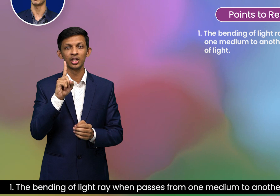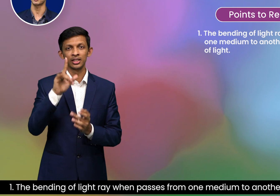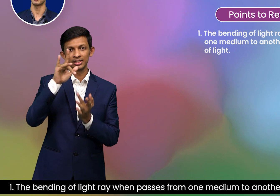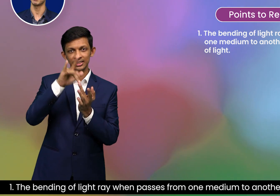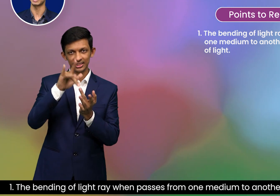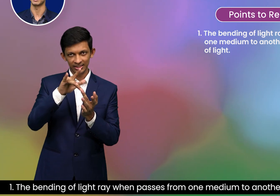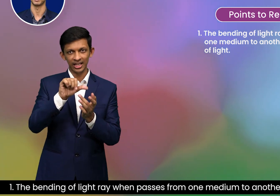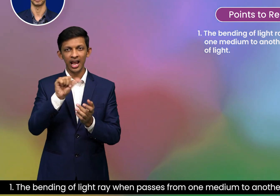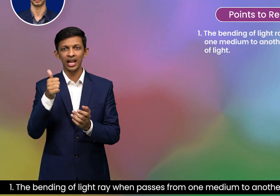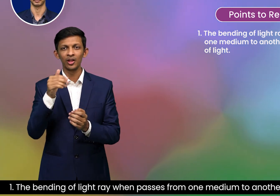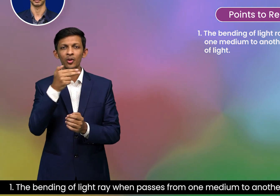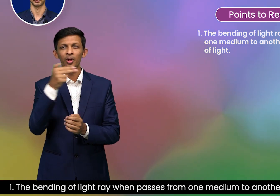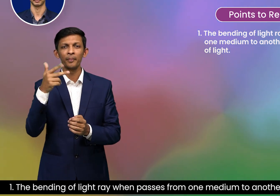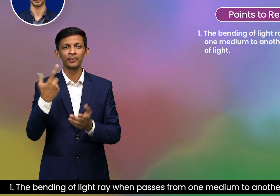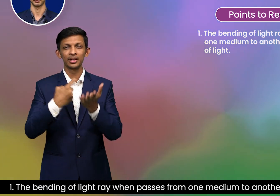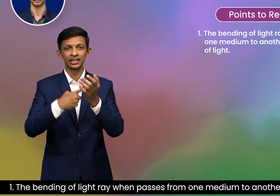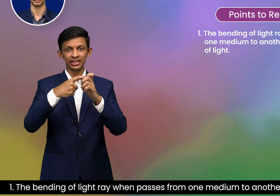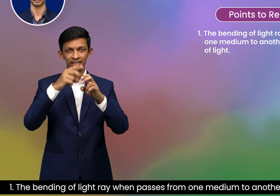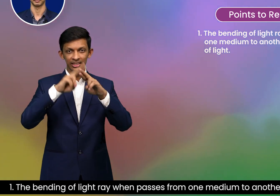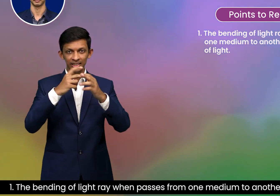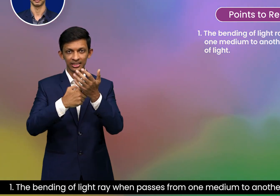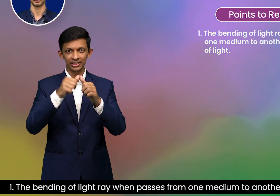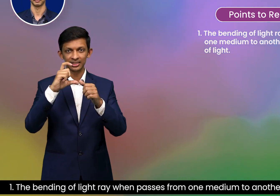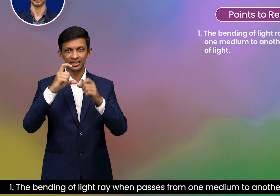called refraction of light.